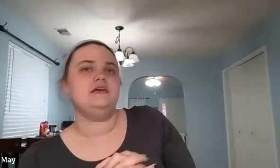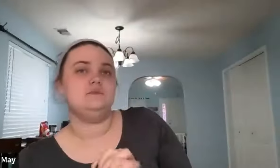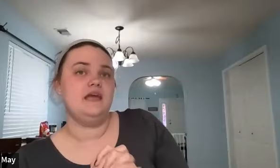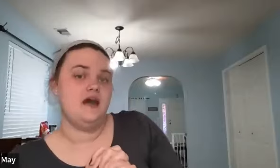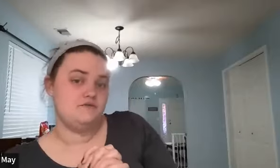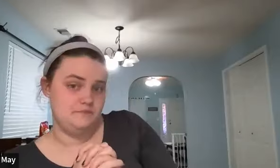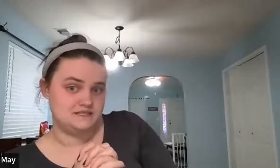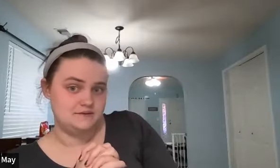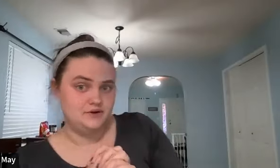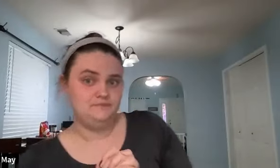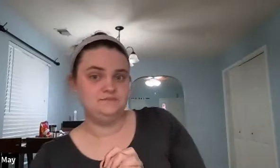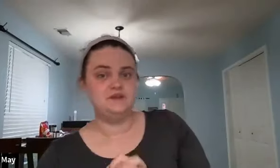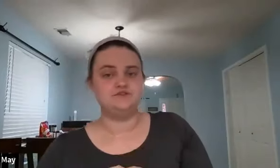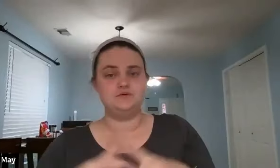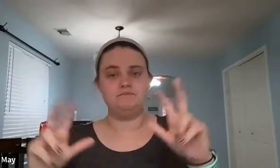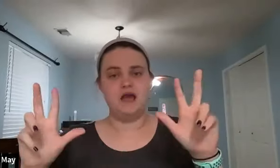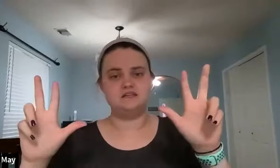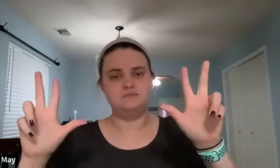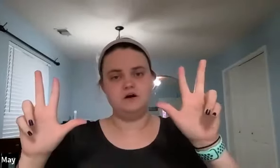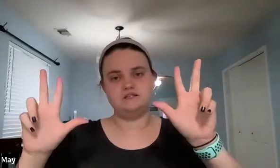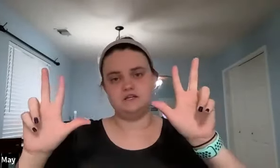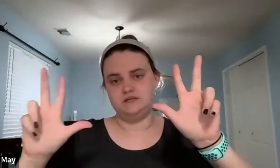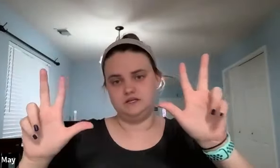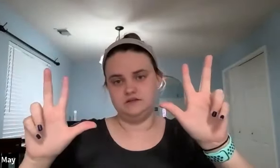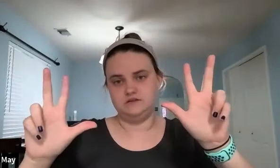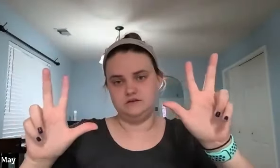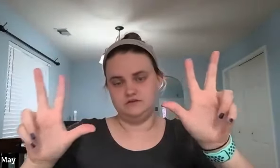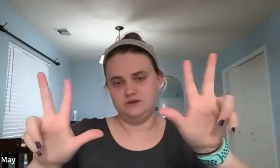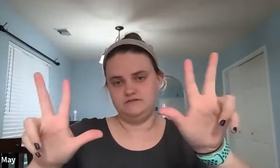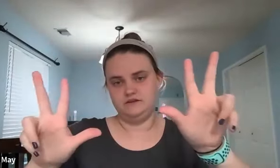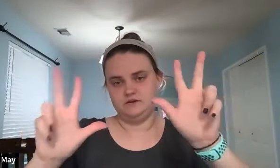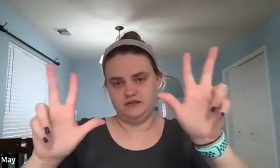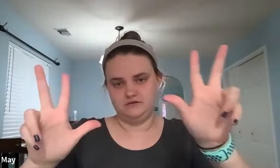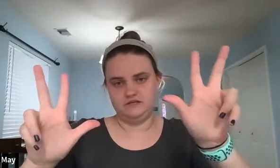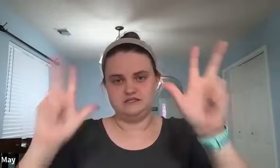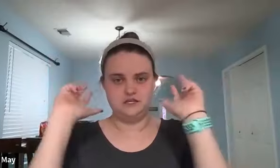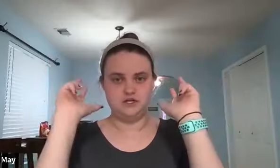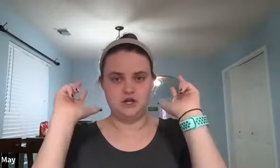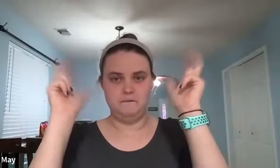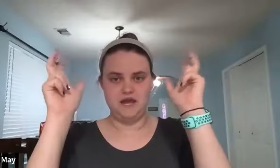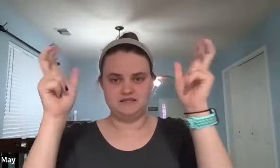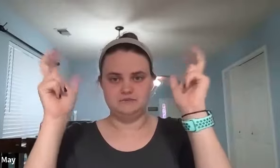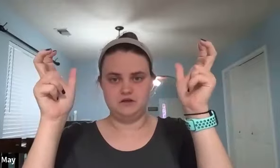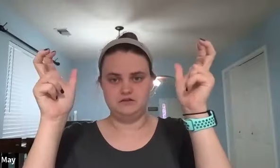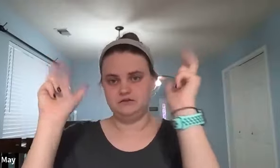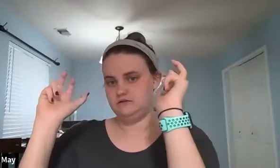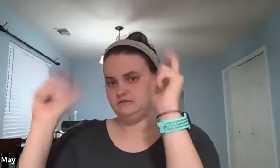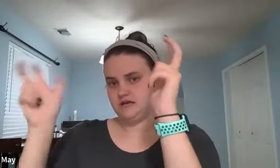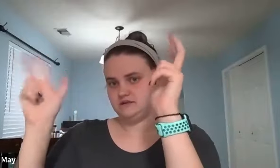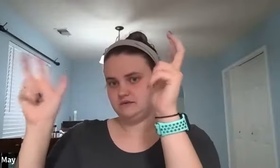Then we have basketball. So basketball is going to be the three thing. You're going to make threes, and you're going to go basketball. Basketball.